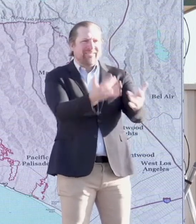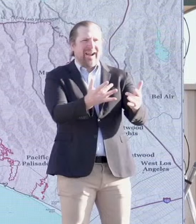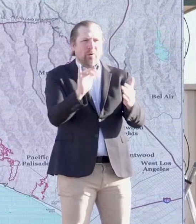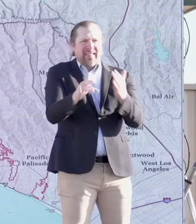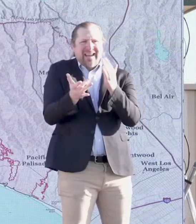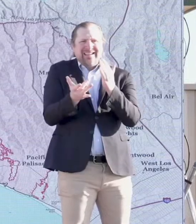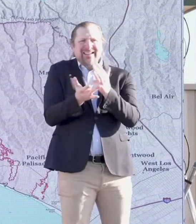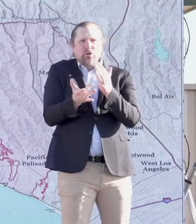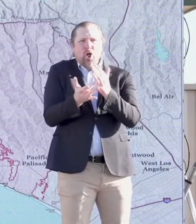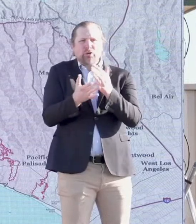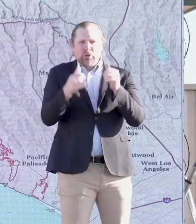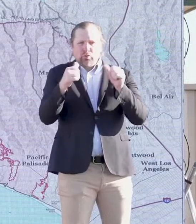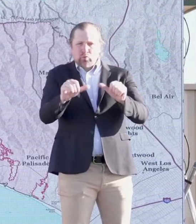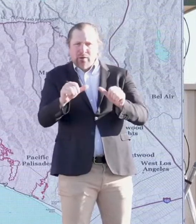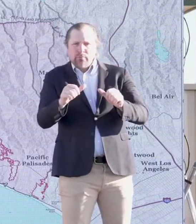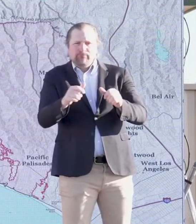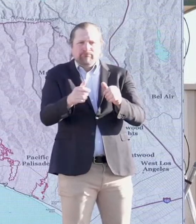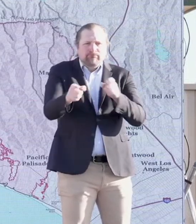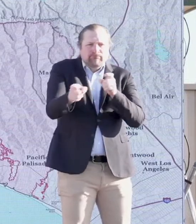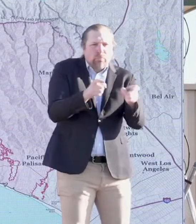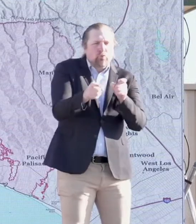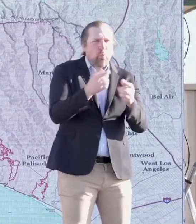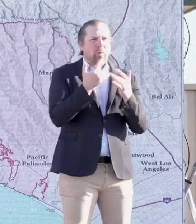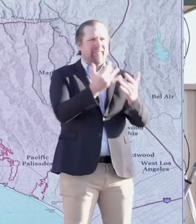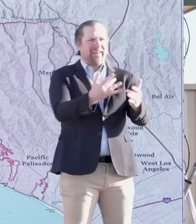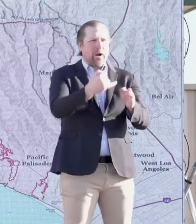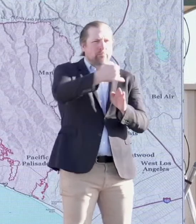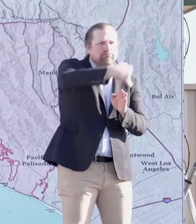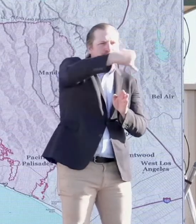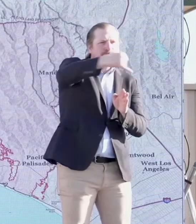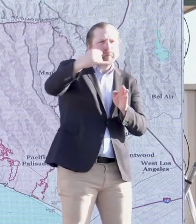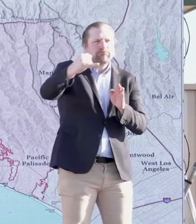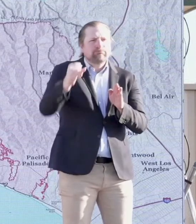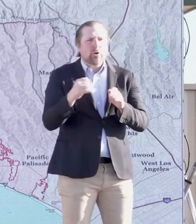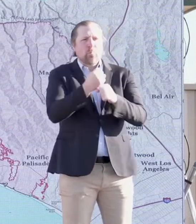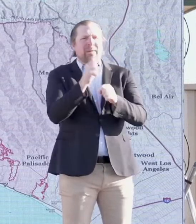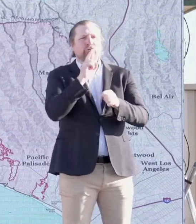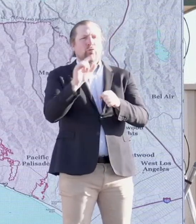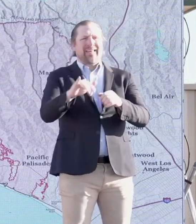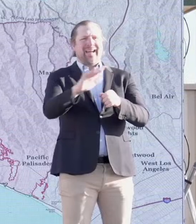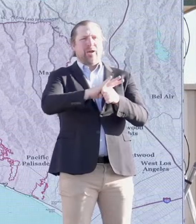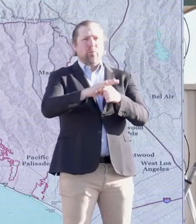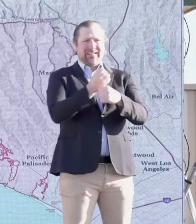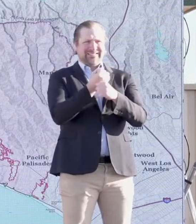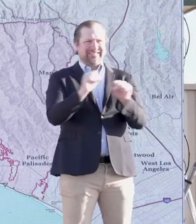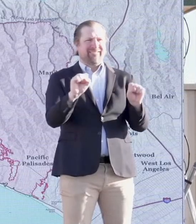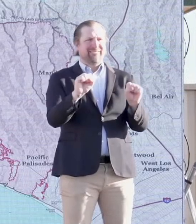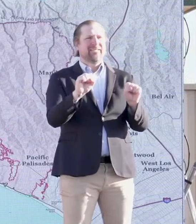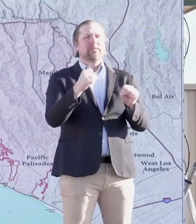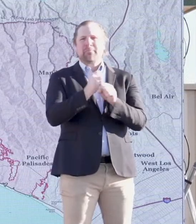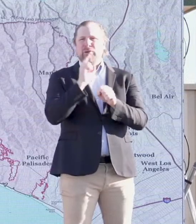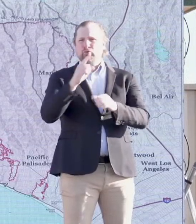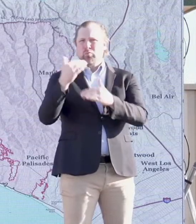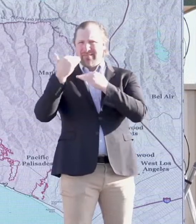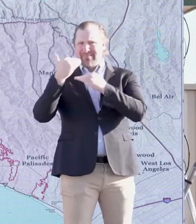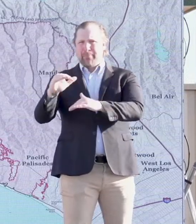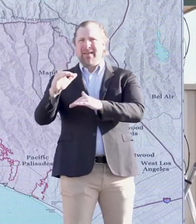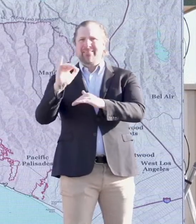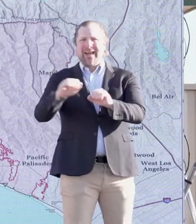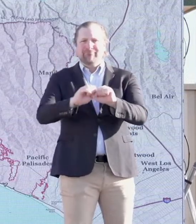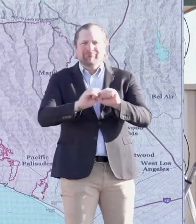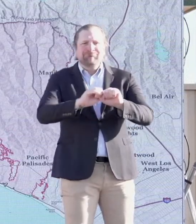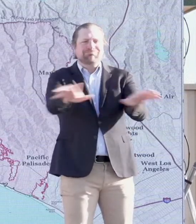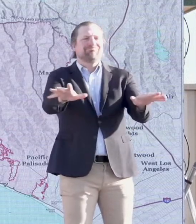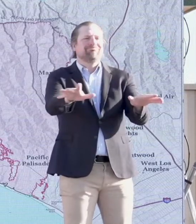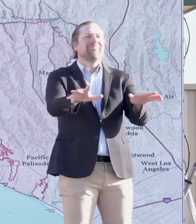deeper inside from the fire perimeter so that we can make this area safe and make sure that we limit any probability of escape.